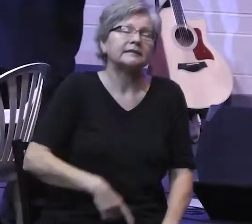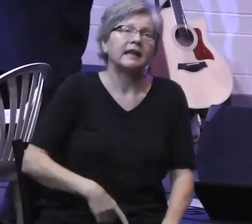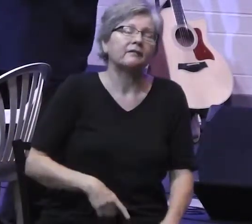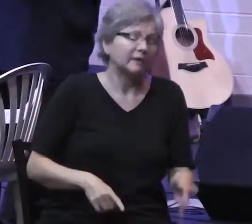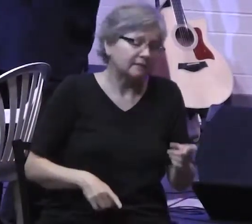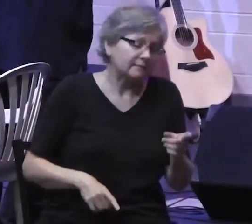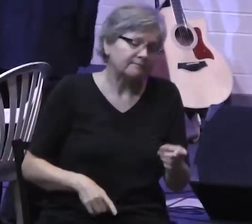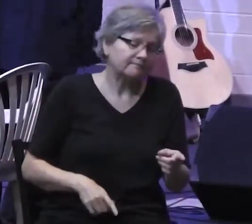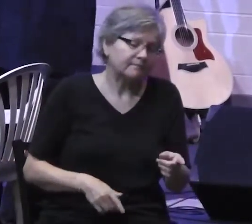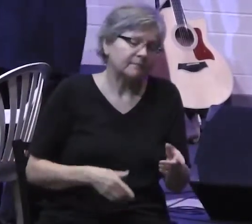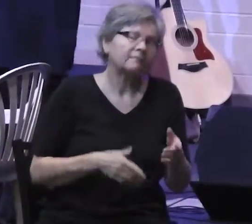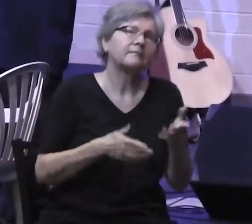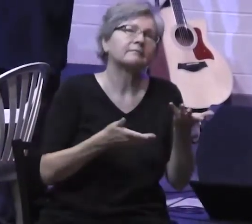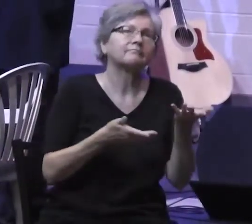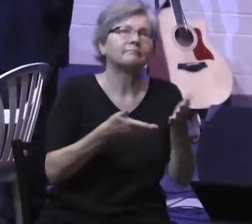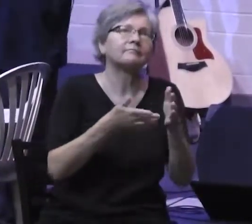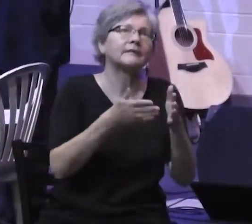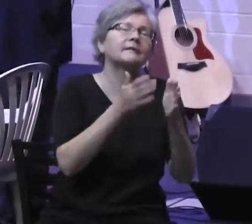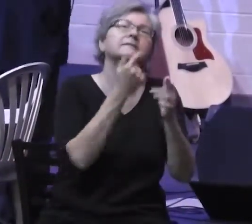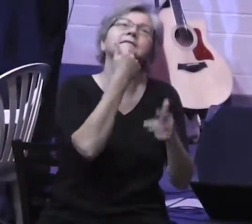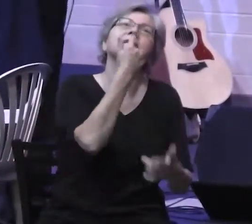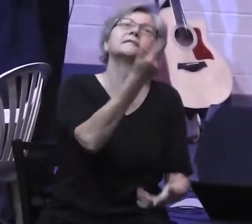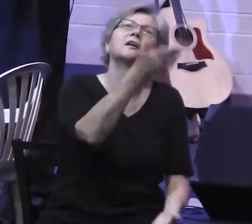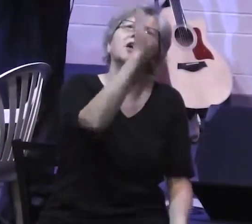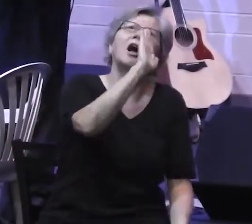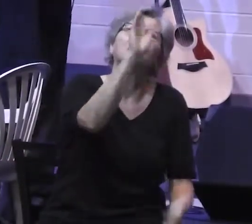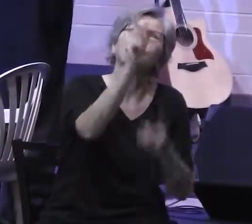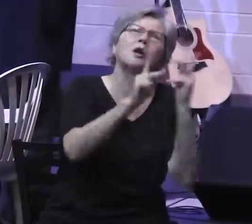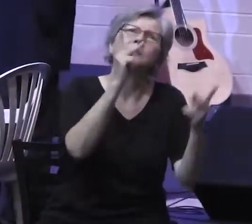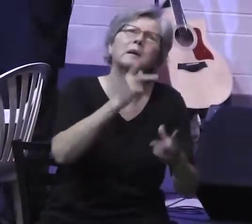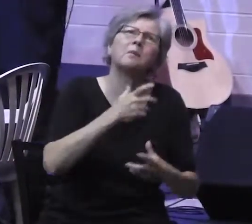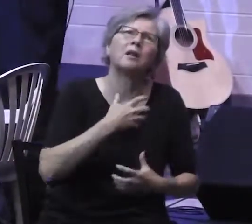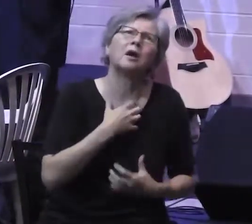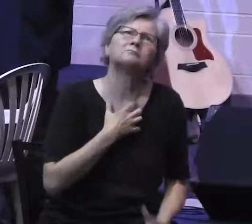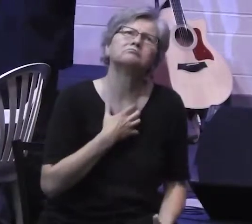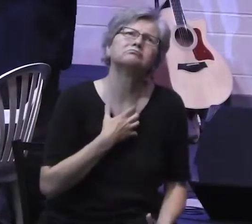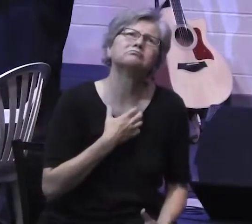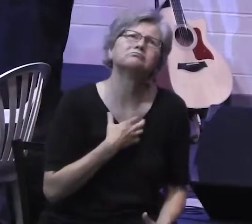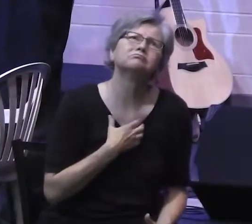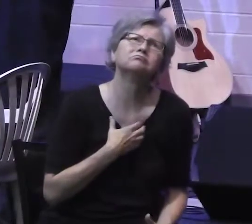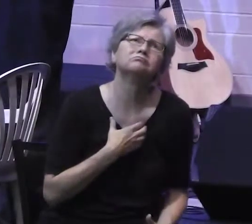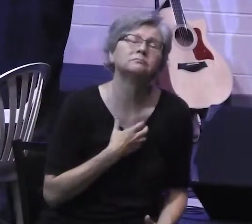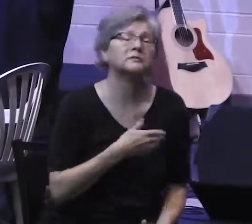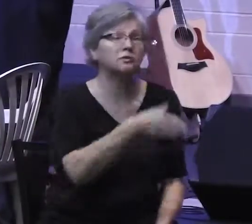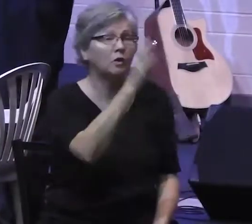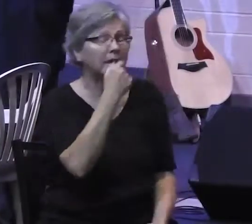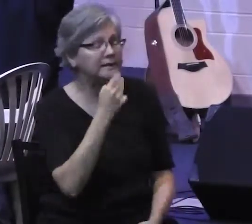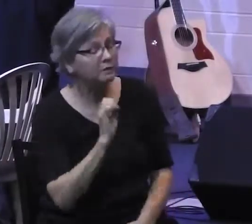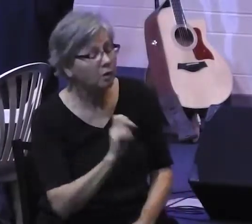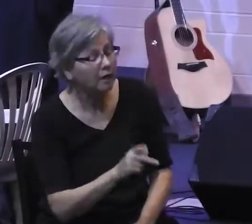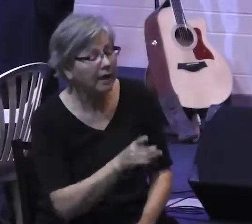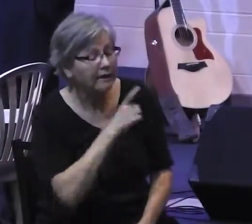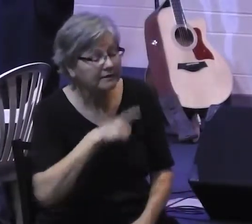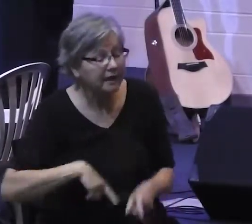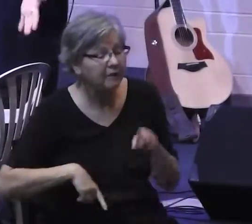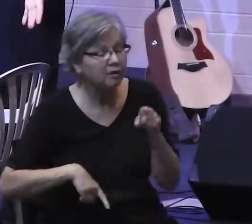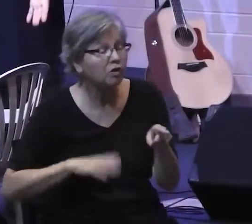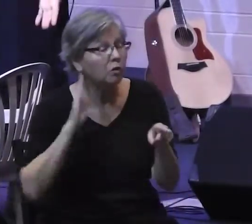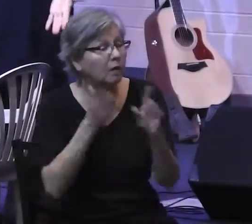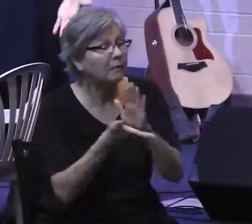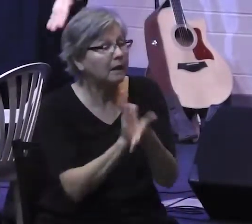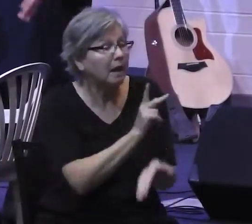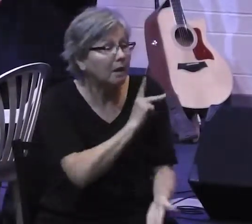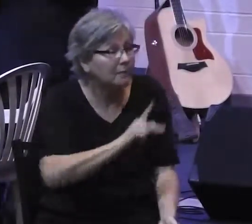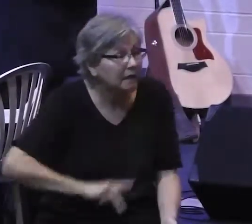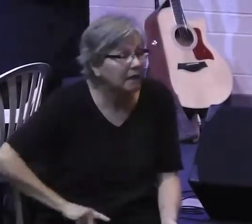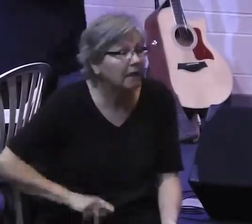you, David, specifically, I'm going to make you a great people. Out of you specifically is going to come the Messiah, and you'll be king, and all that kind of good stuff. And David's like,